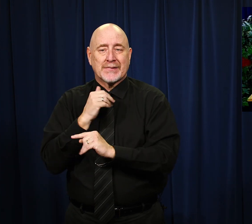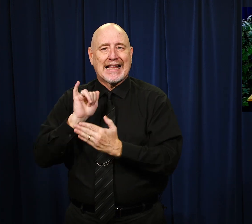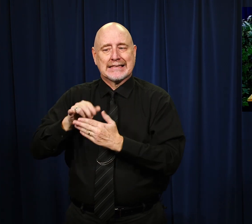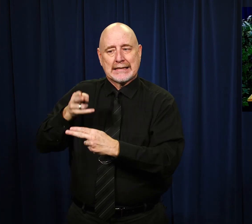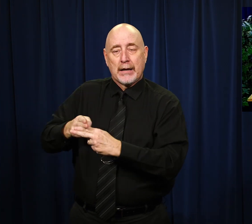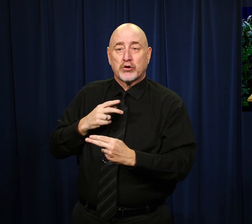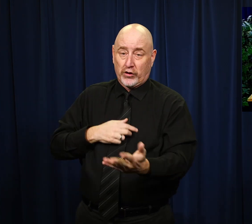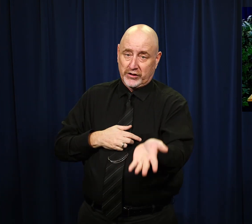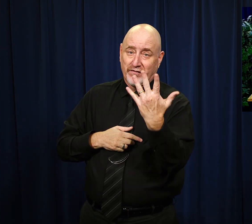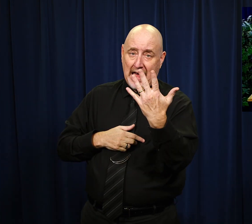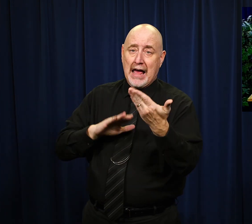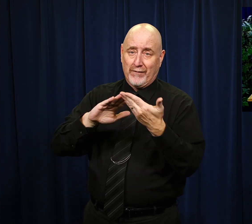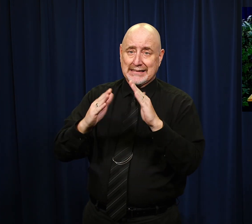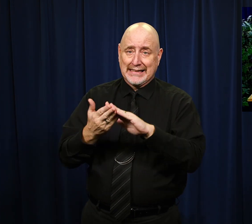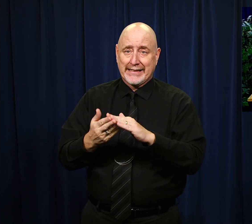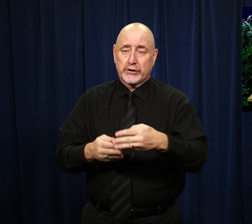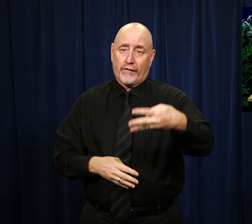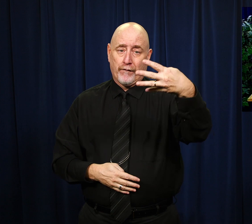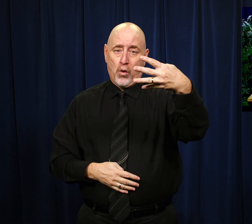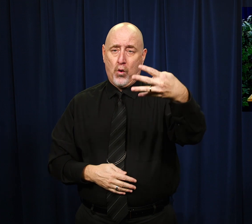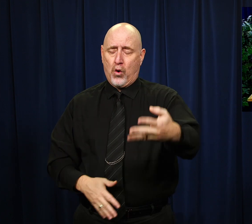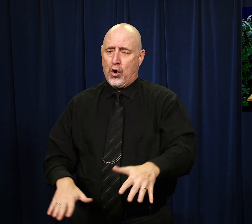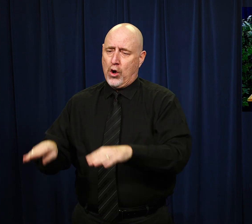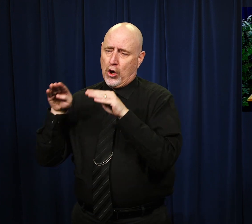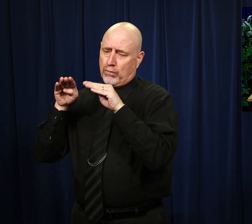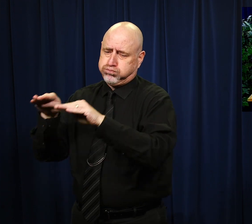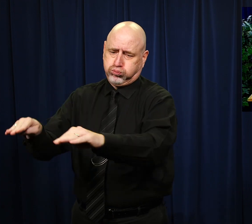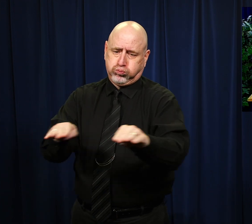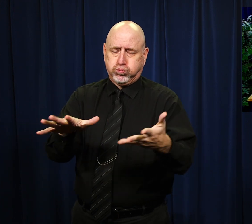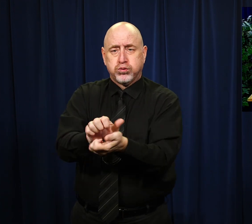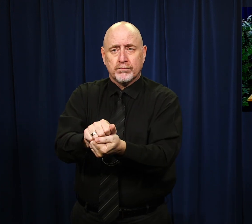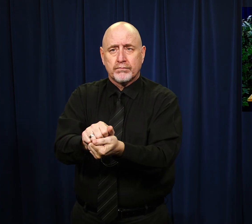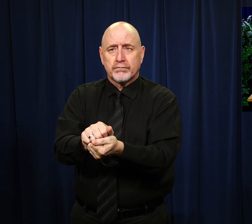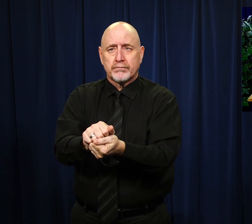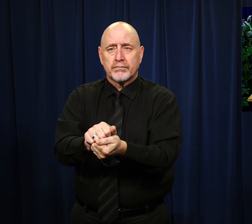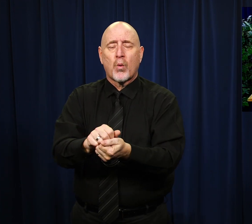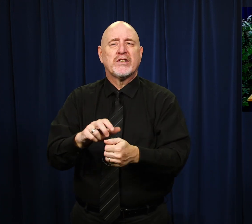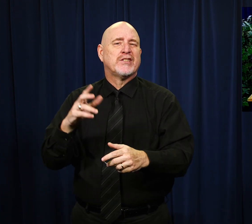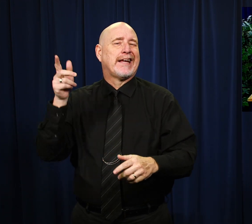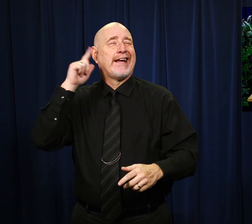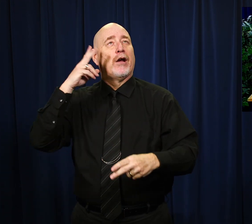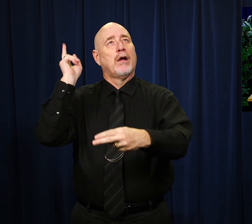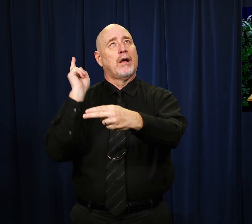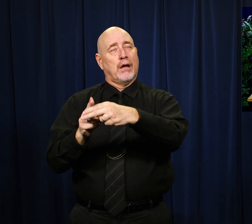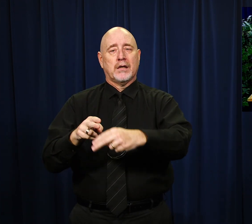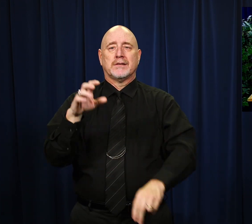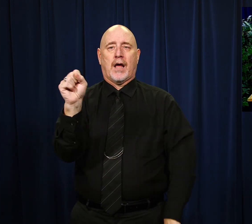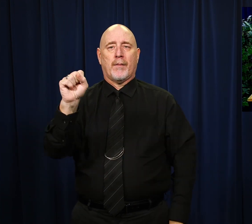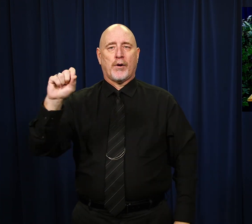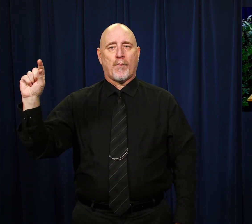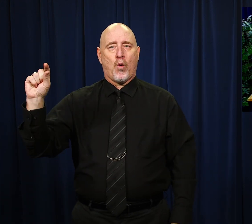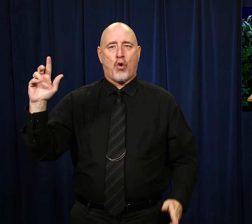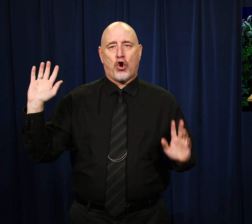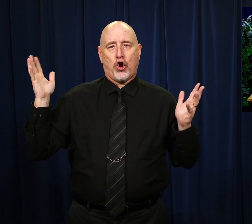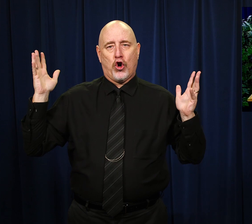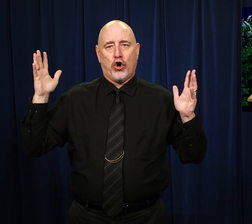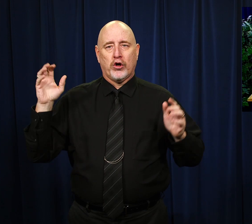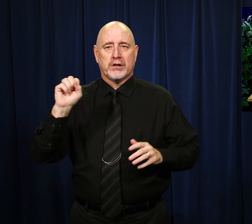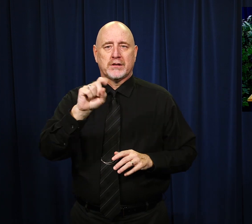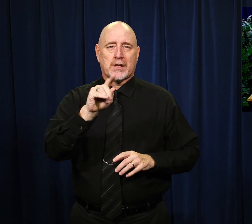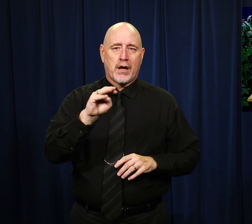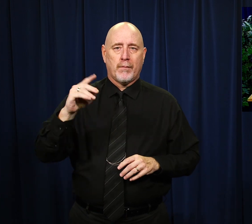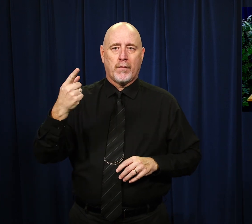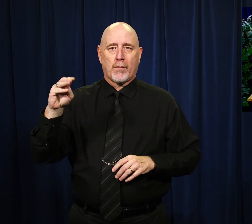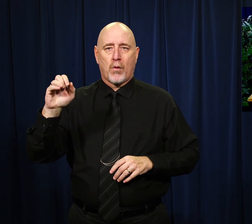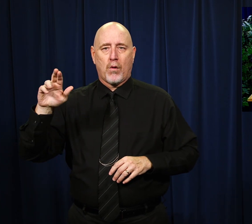actually there are 5 cities, 4 are going to be destroyed, but we just normally hear of Sodom and